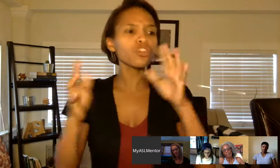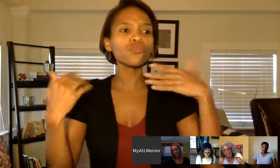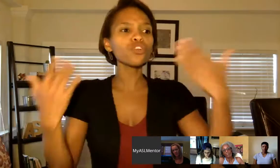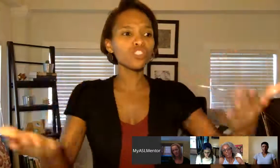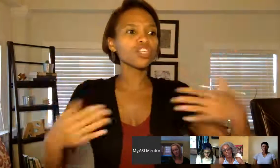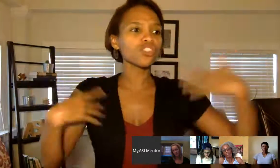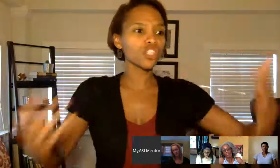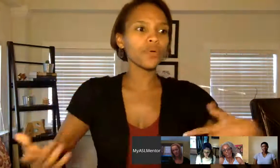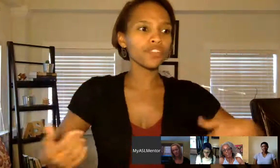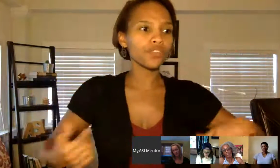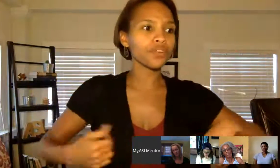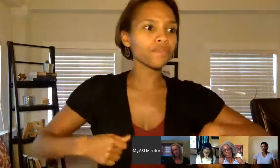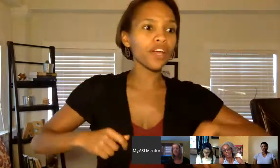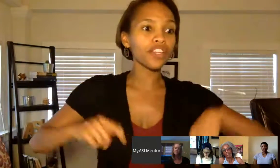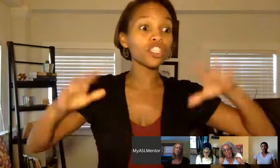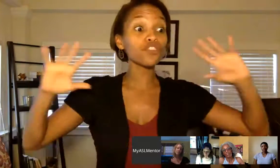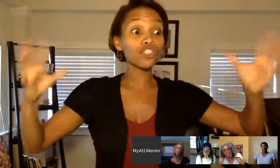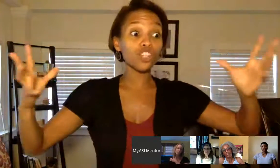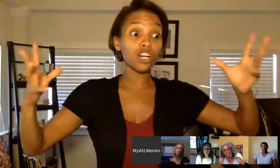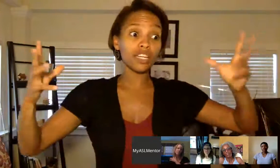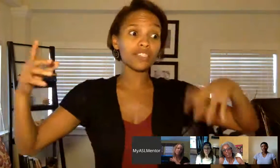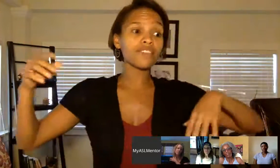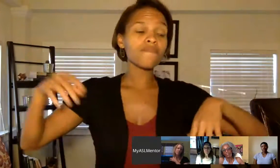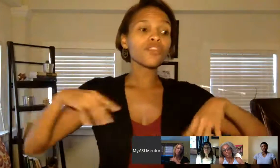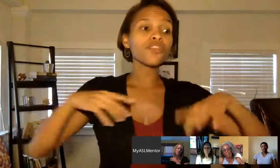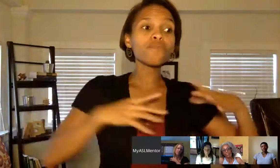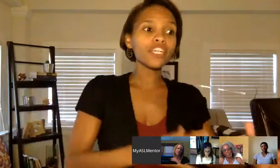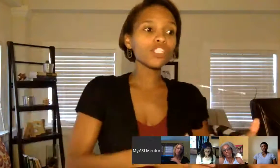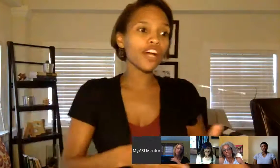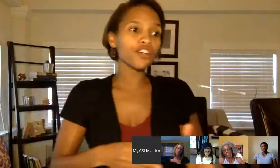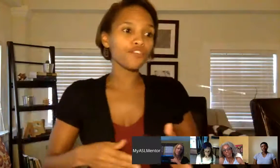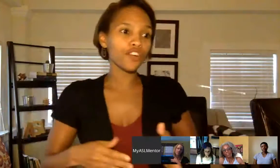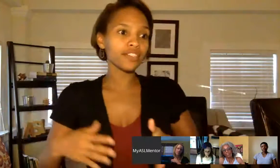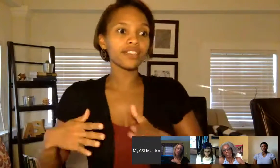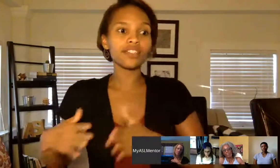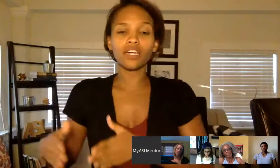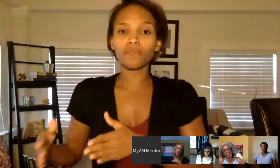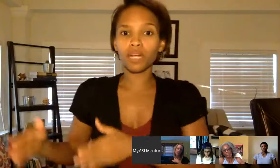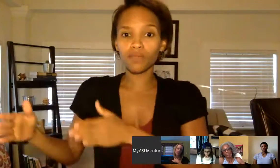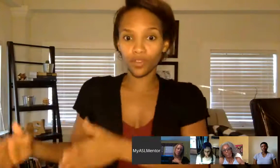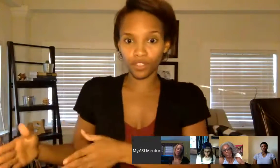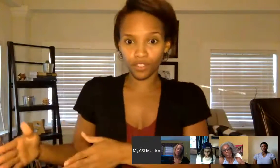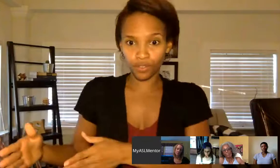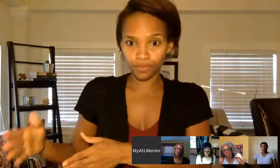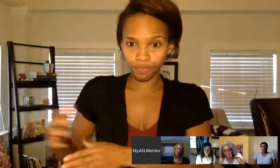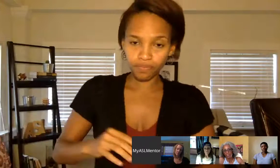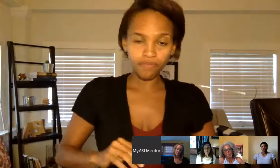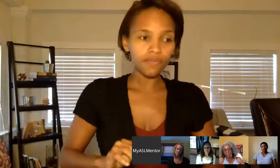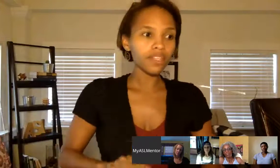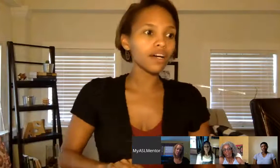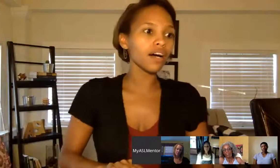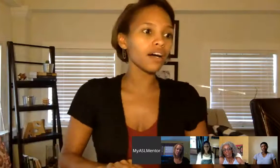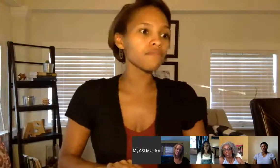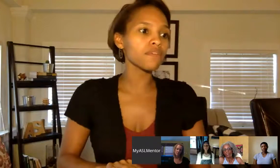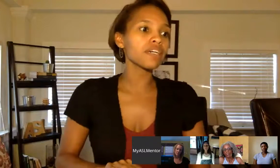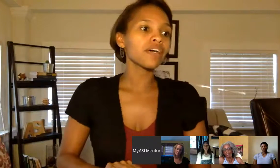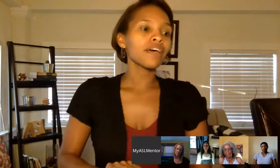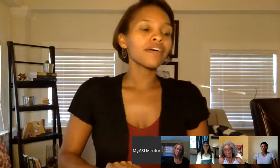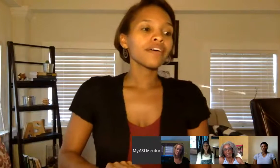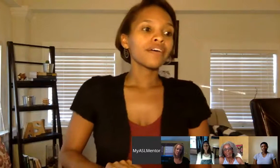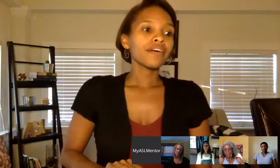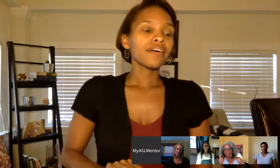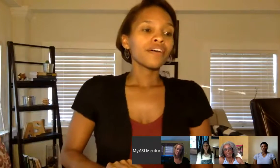Okay, let's just go into it. Okay, so the first chunk is, you may drag your friends into some clubs with you.